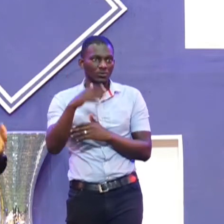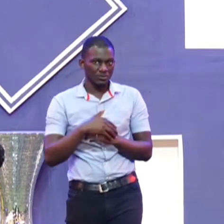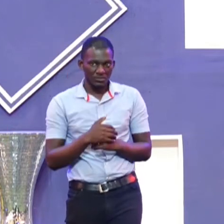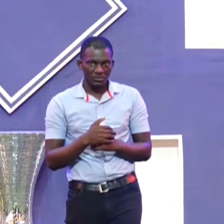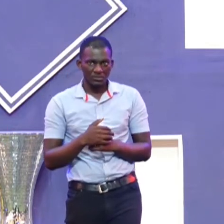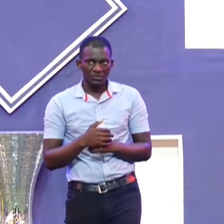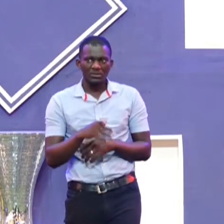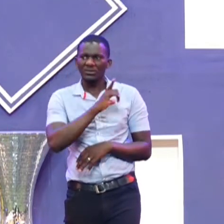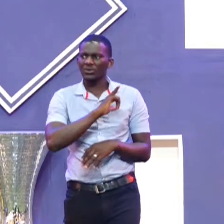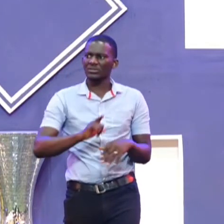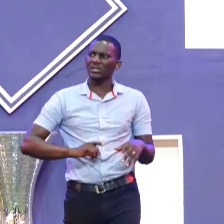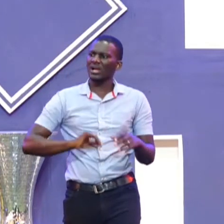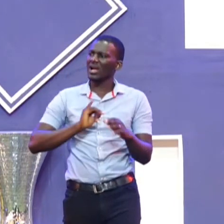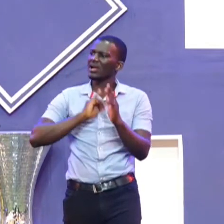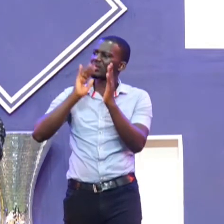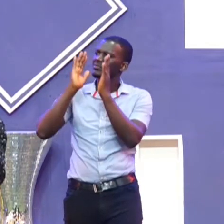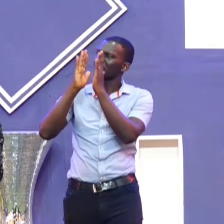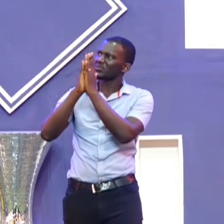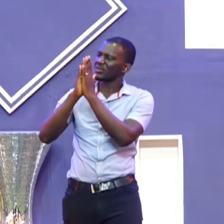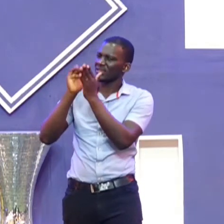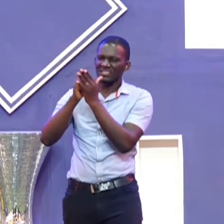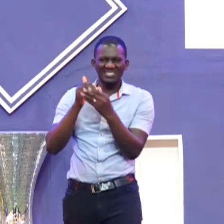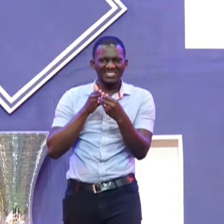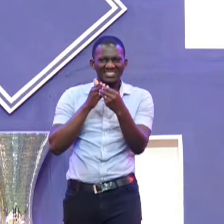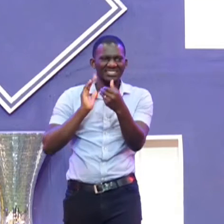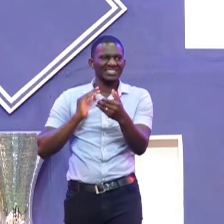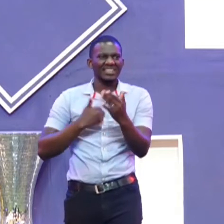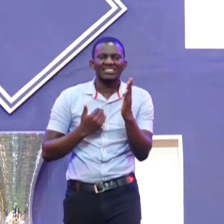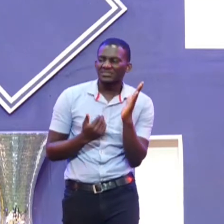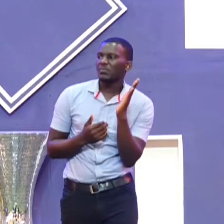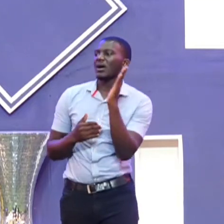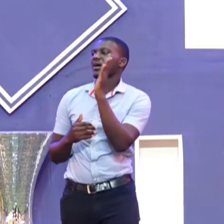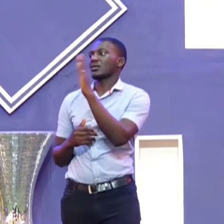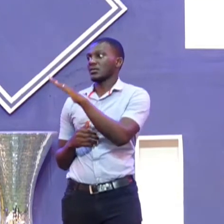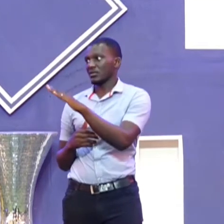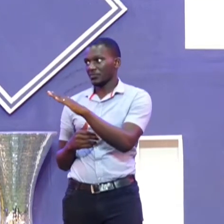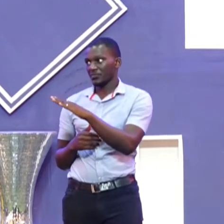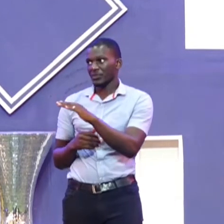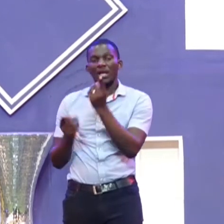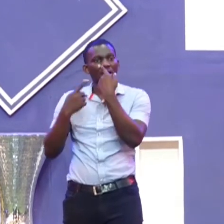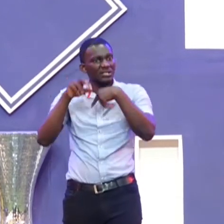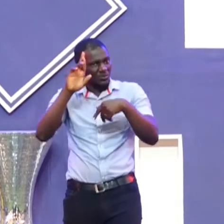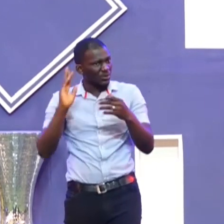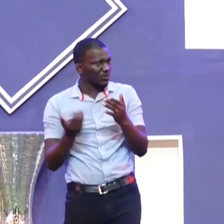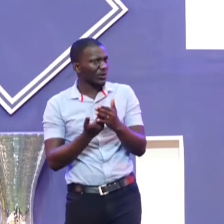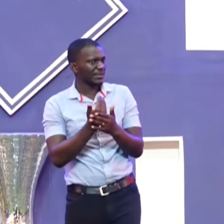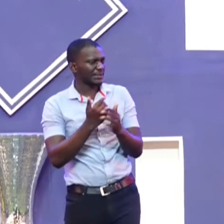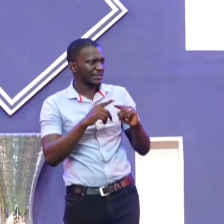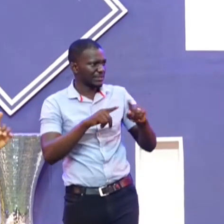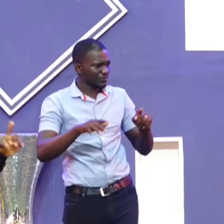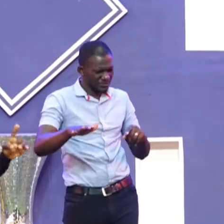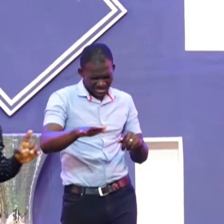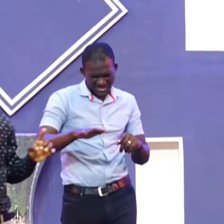mukama nsaba Lord I pray atukomyewo that he will return us atuzo obujja mu areas eze zenja lwe